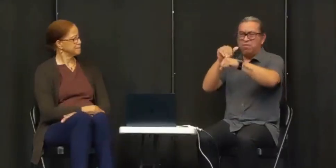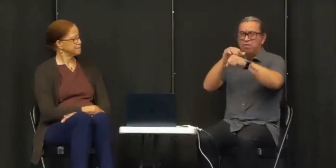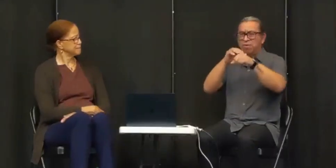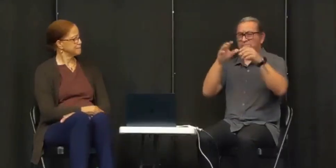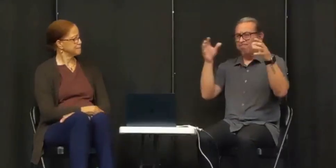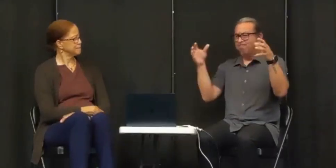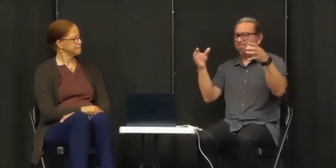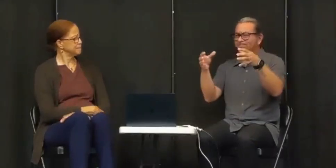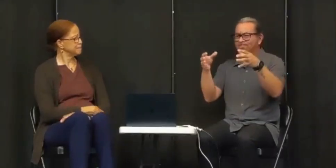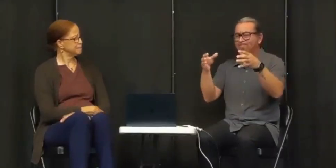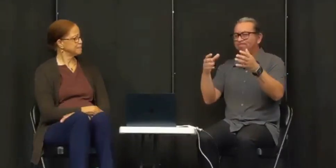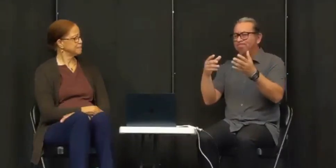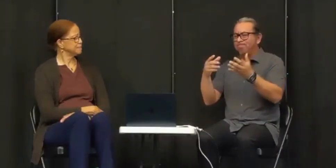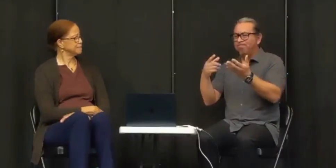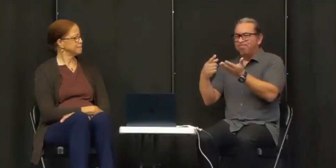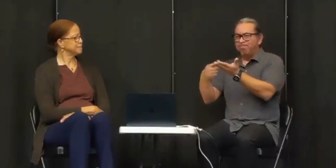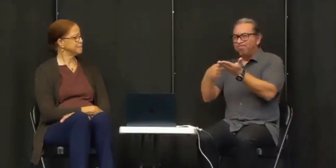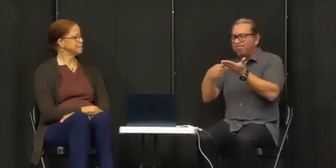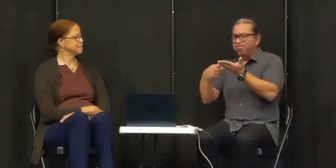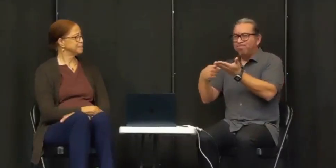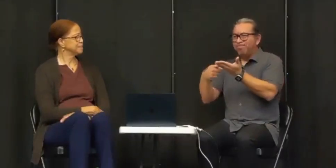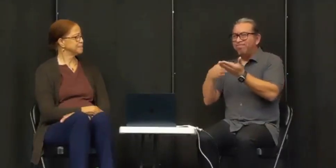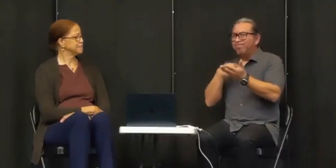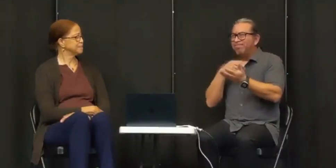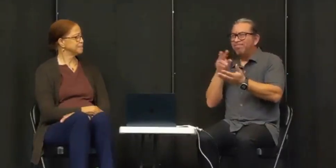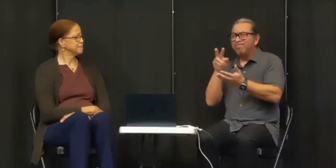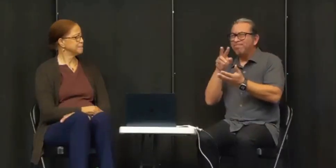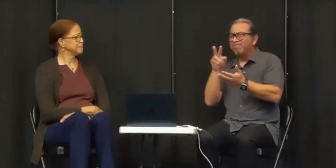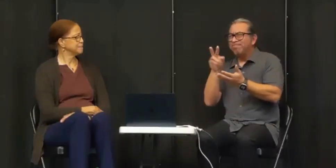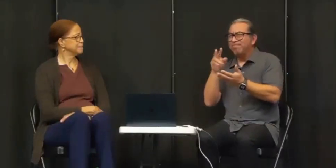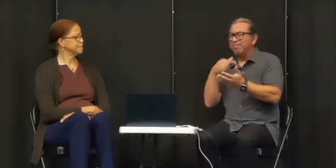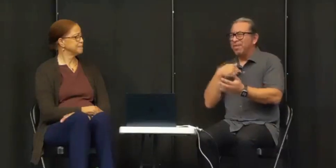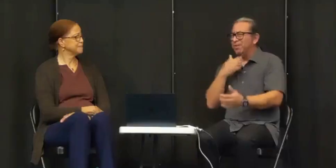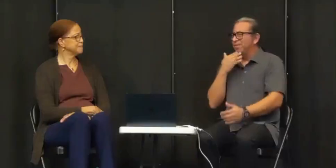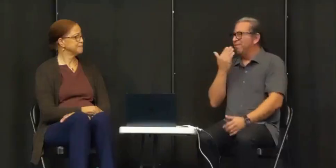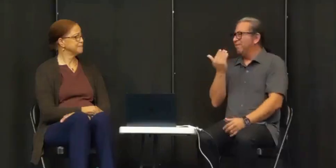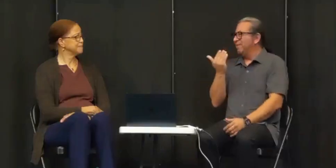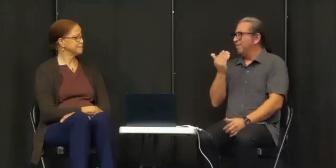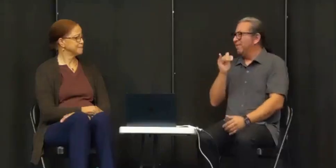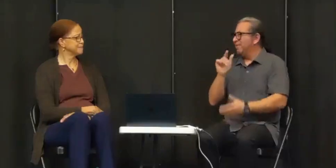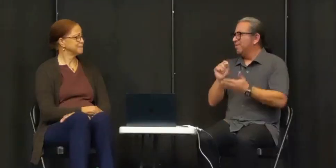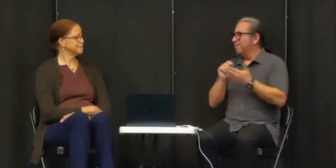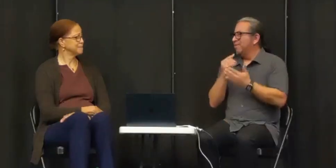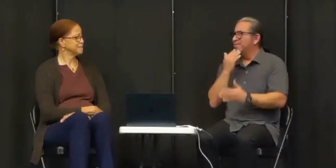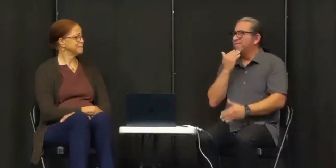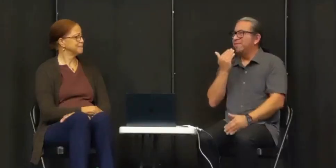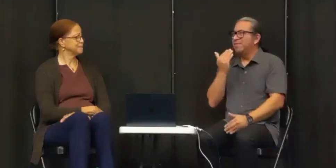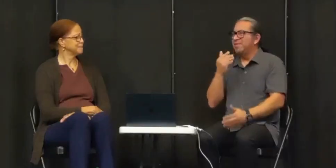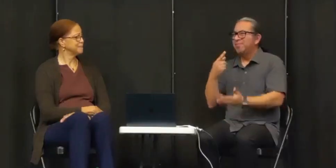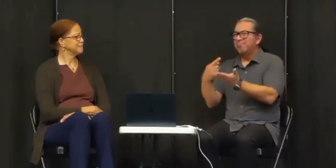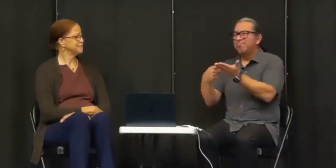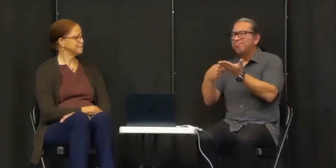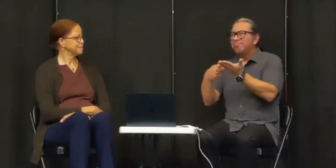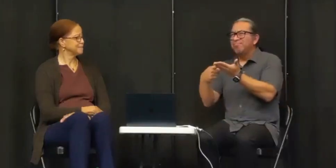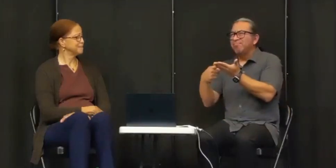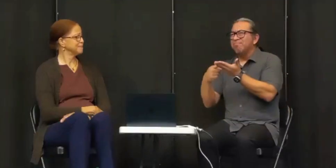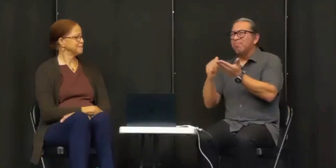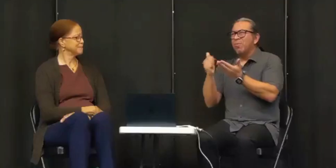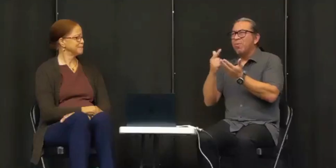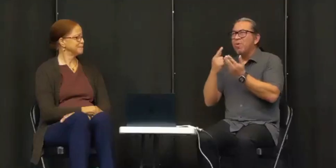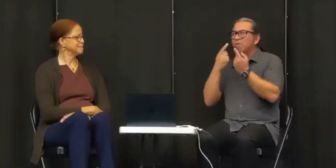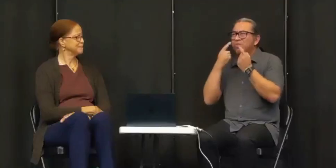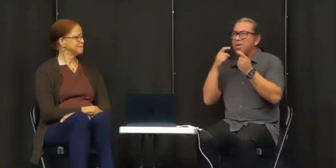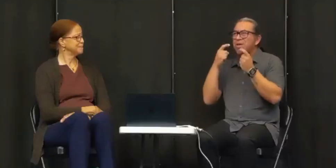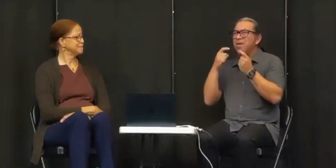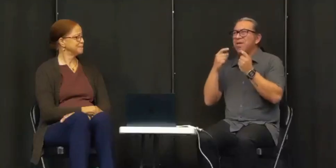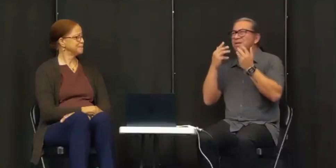family was calling everybody for a big group discussion. I was trying to track, I was 15 at the time, I was trying to track everything that was